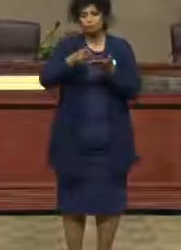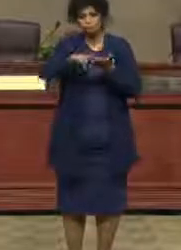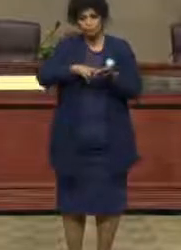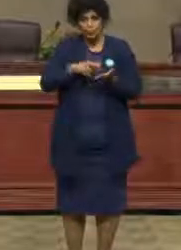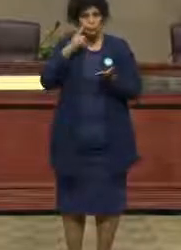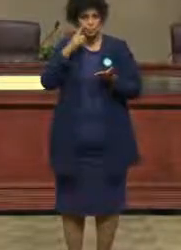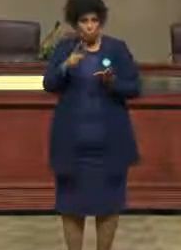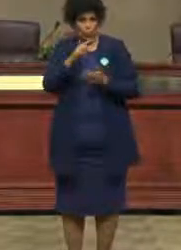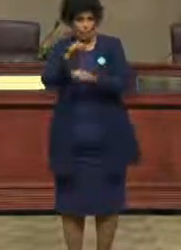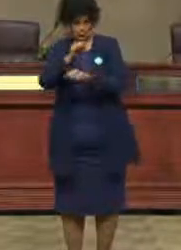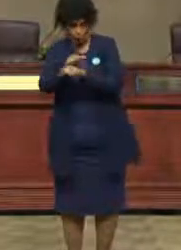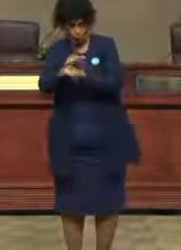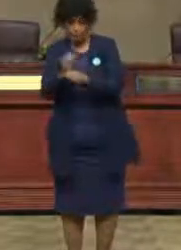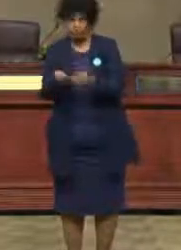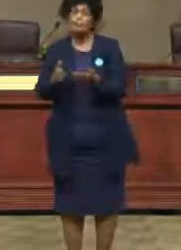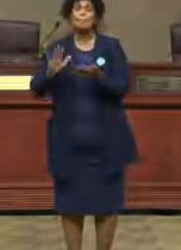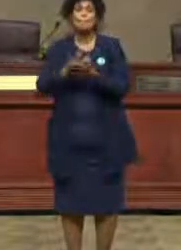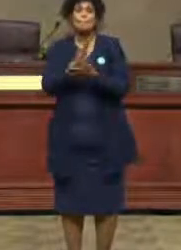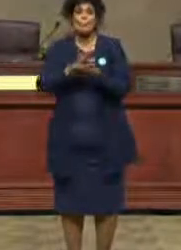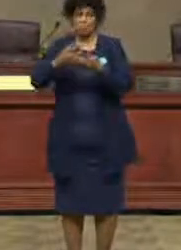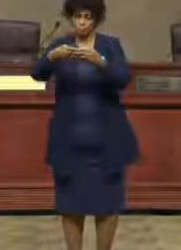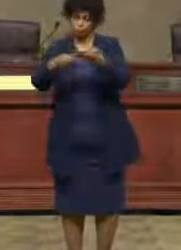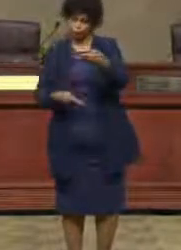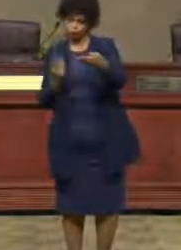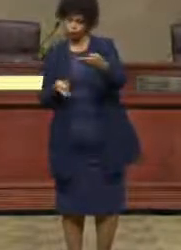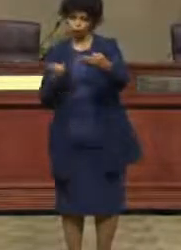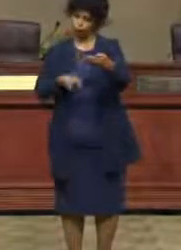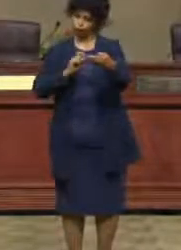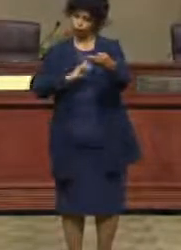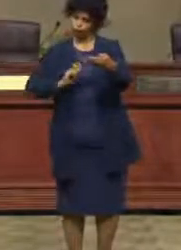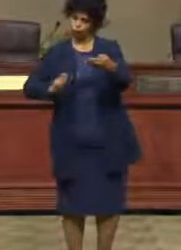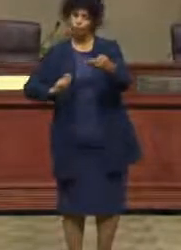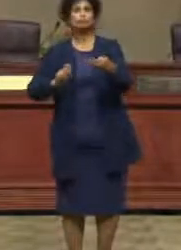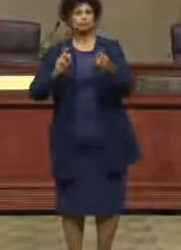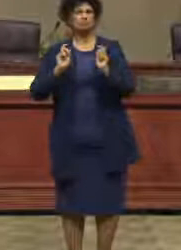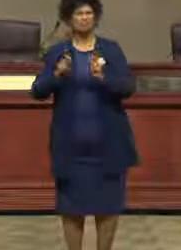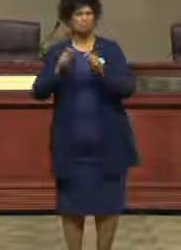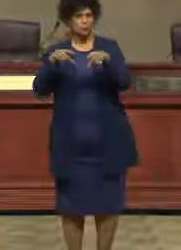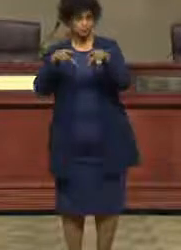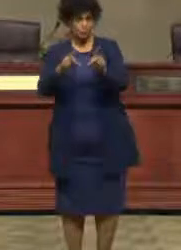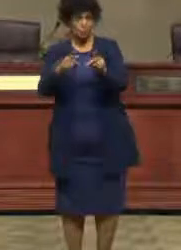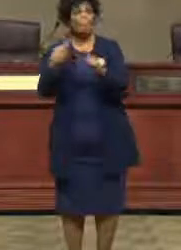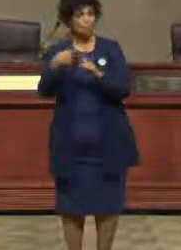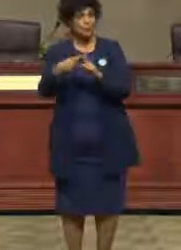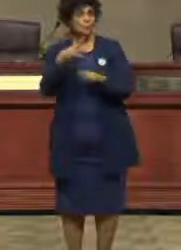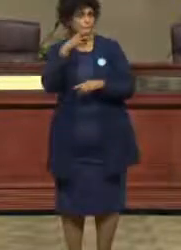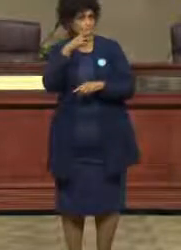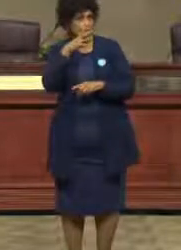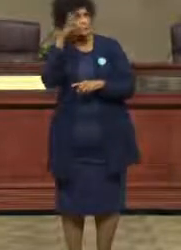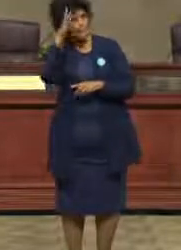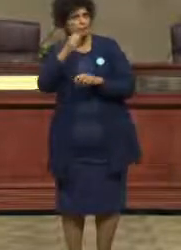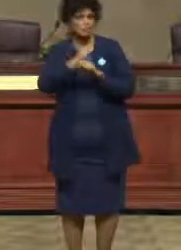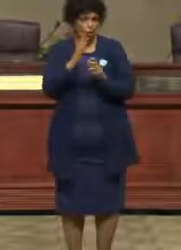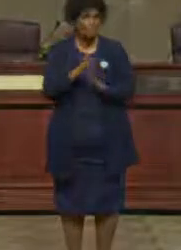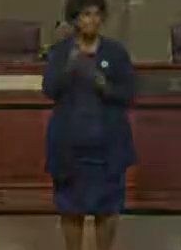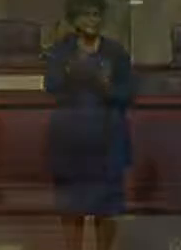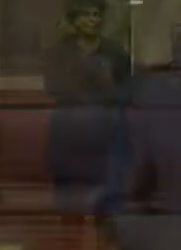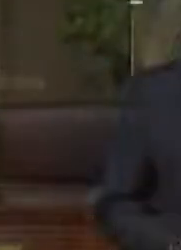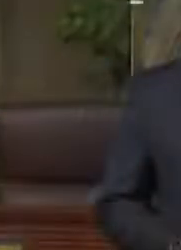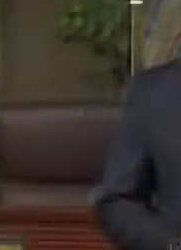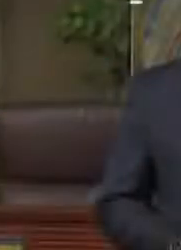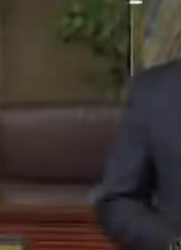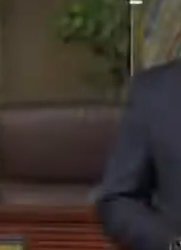sign a consent form, as well as be present at the time of the vaccination. In an effort to encourage our student population to